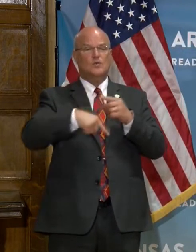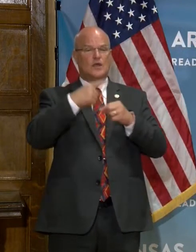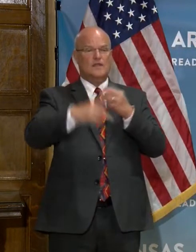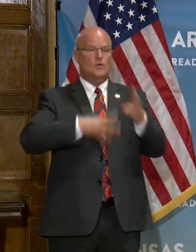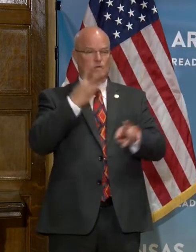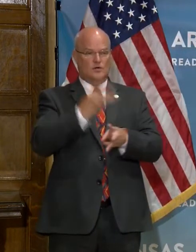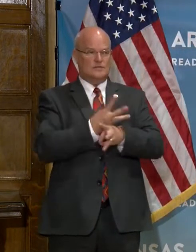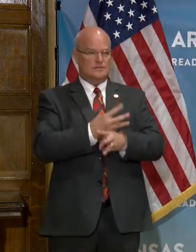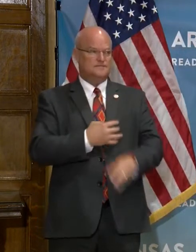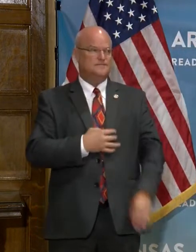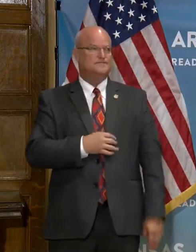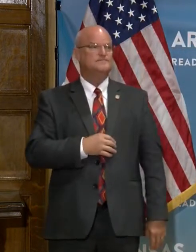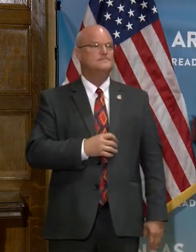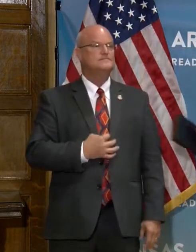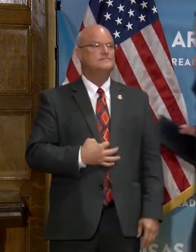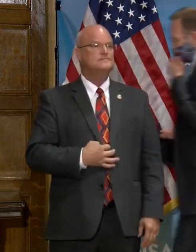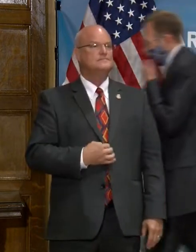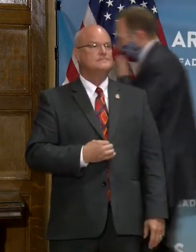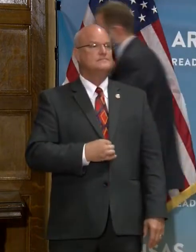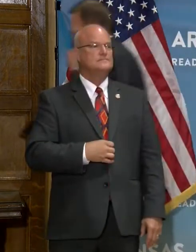world.